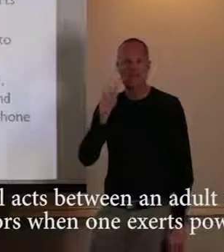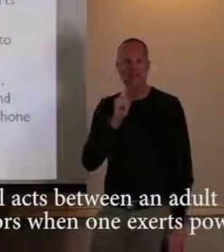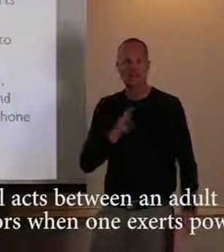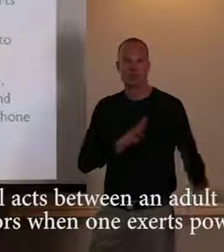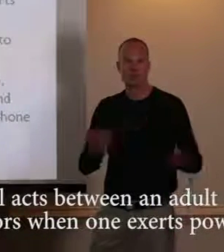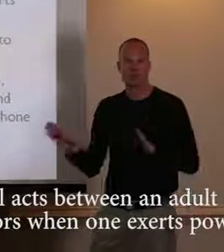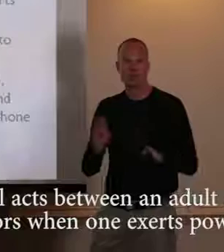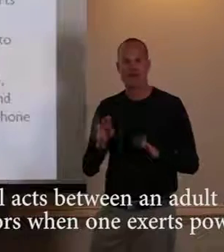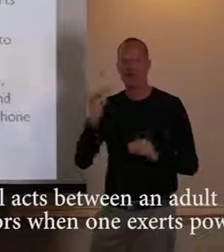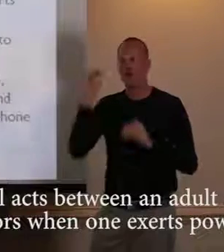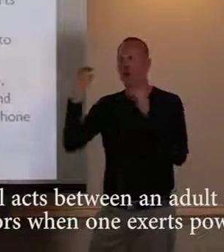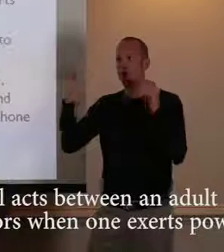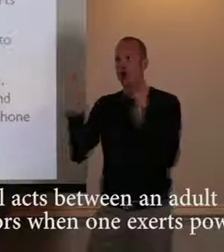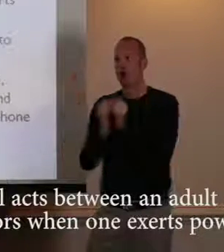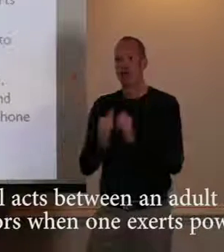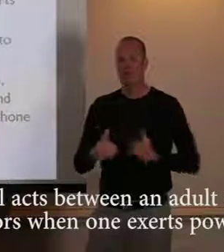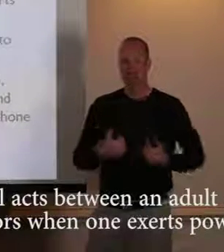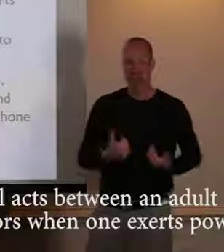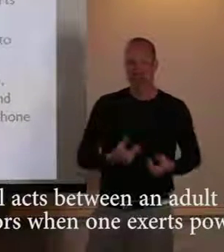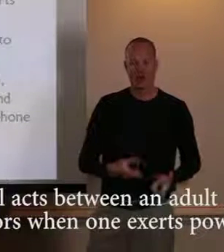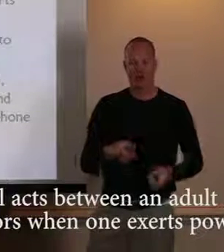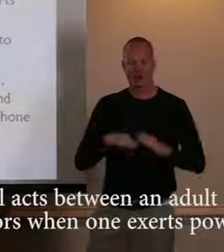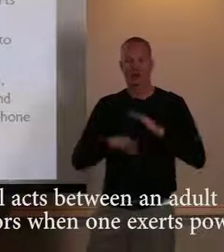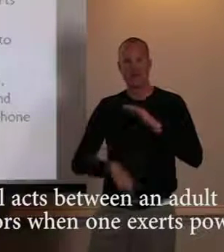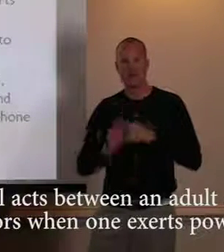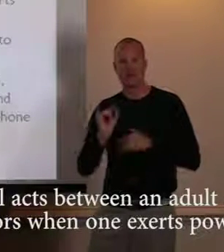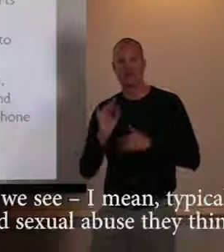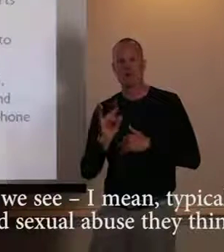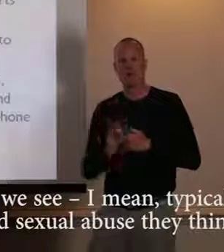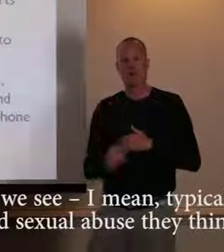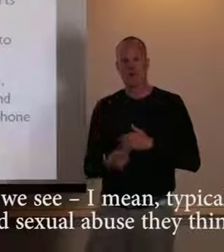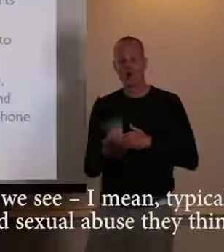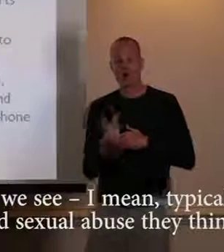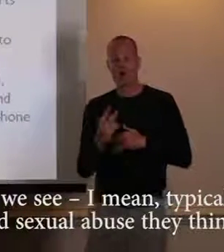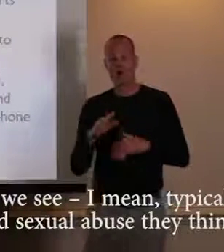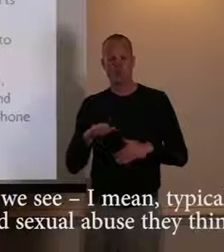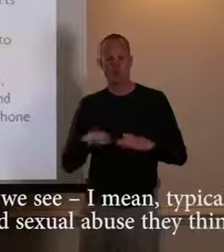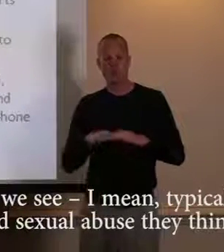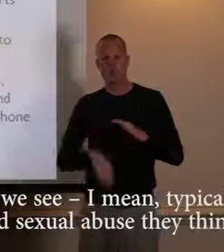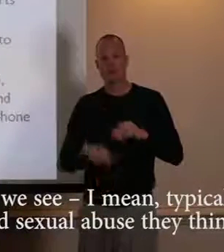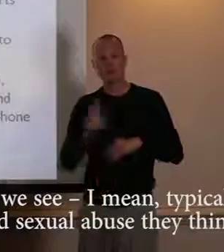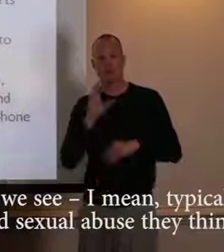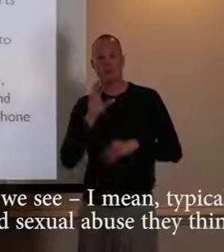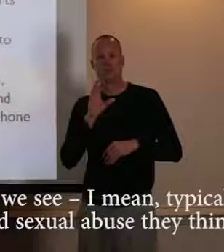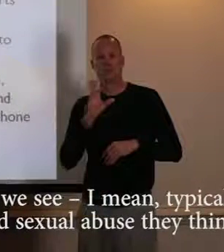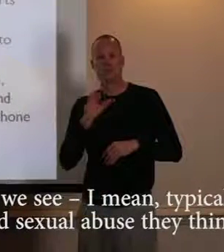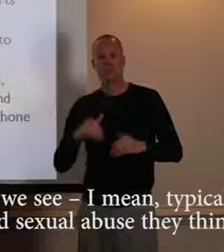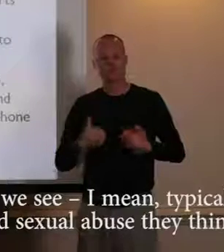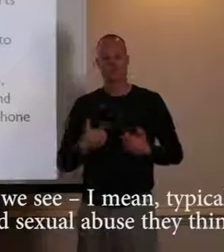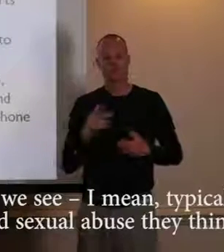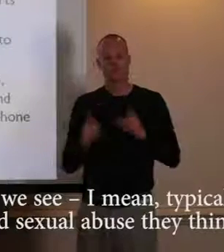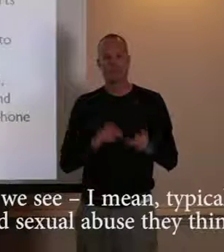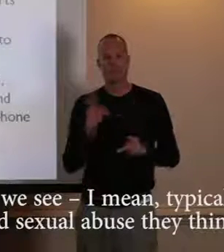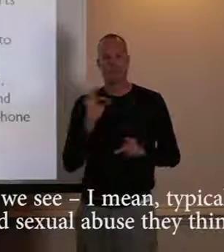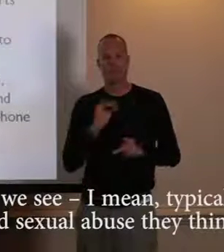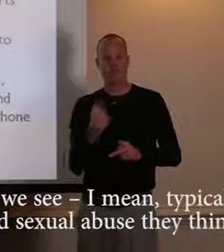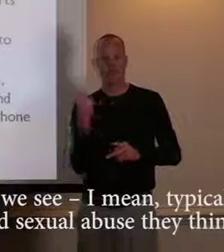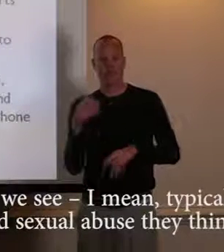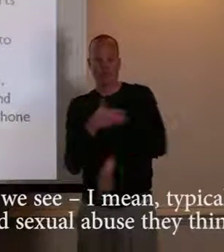minor, or between 2 minors when one exerts power over the other. So sometimes we see, typically when people think about child sexual abuse, they